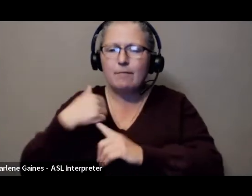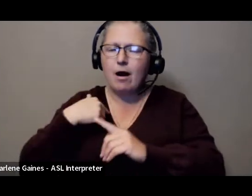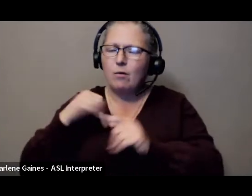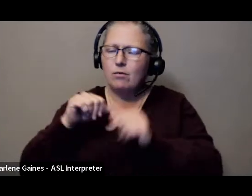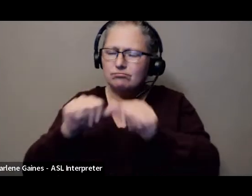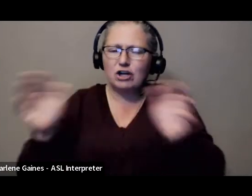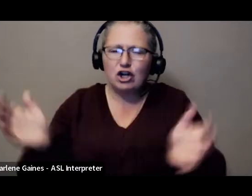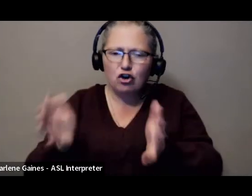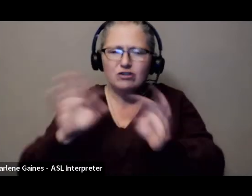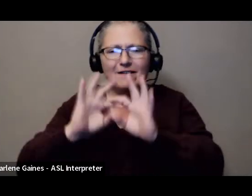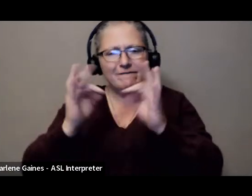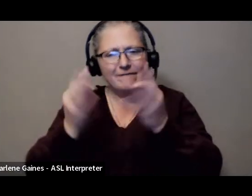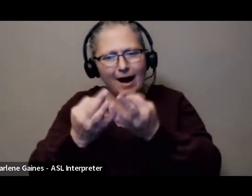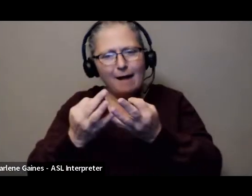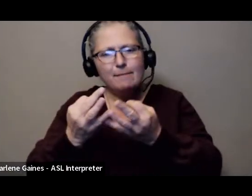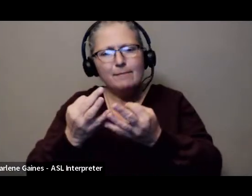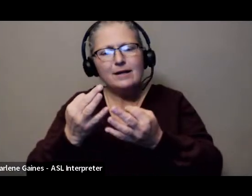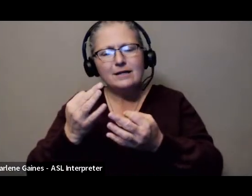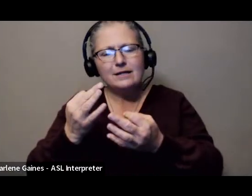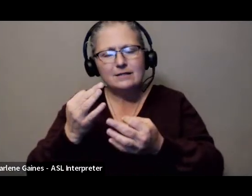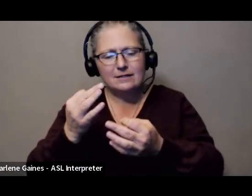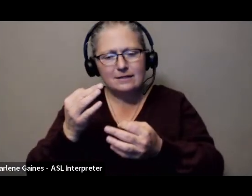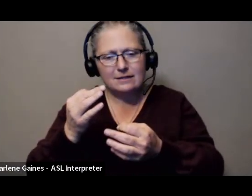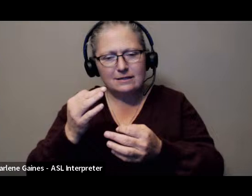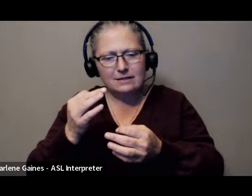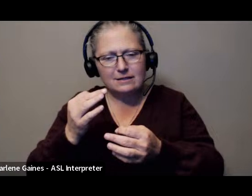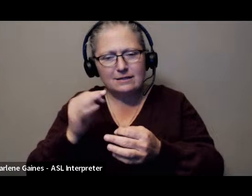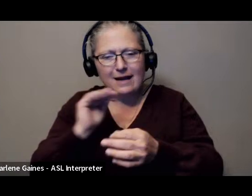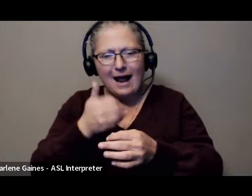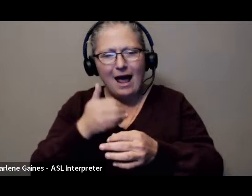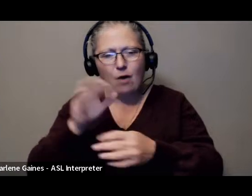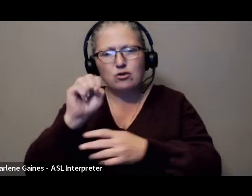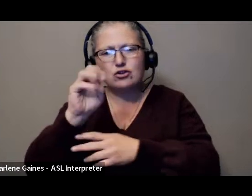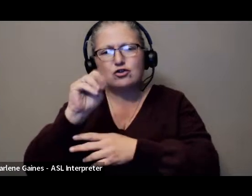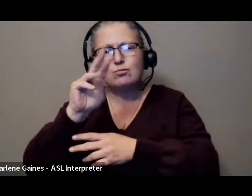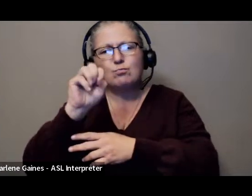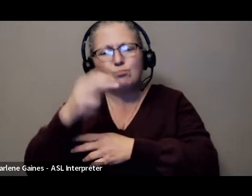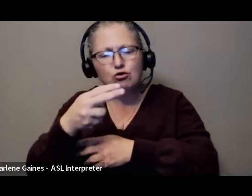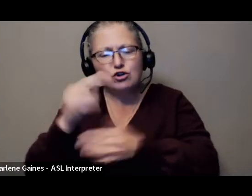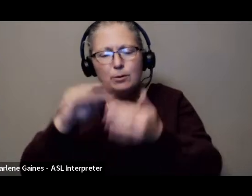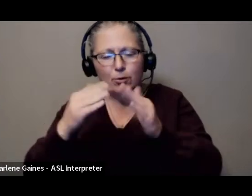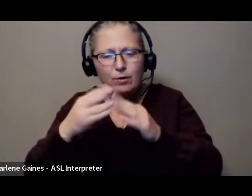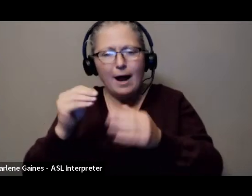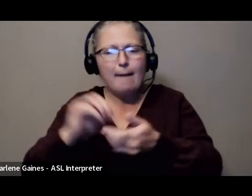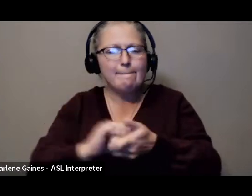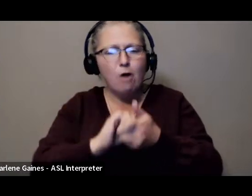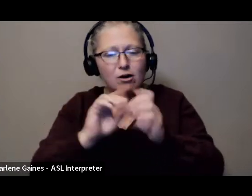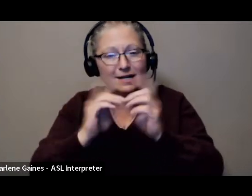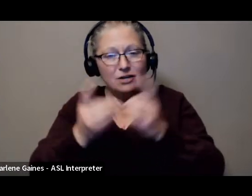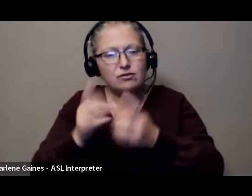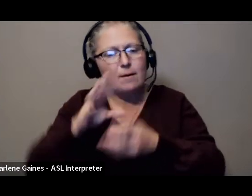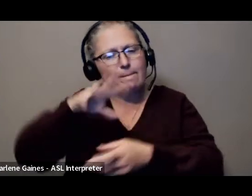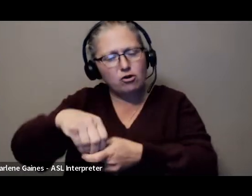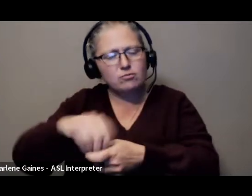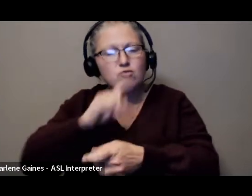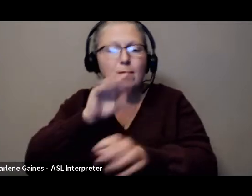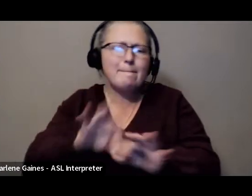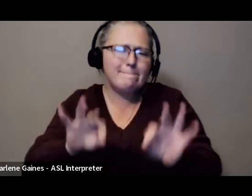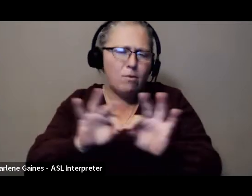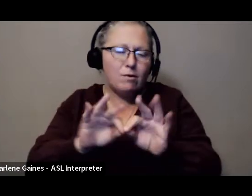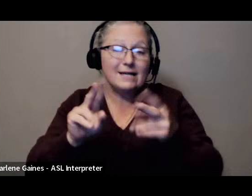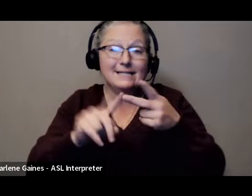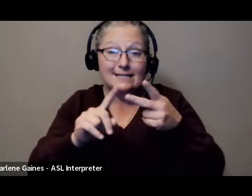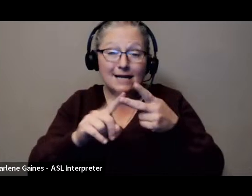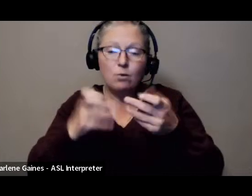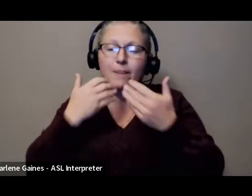encourage families in our SMUHSD community and our partner districts to participate. I think it's really, really important. Secondly,